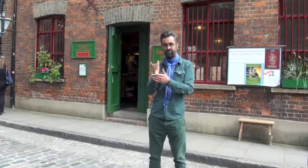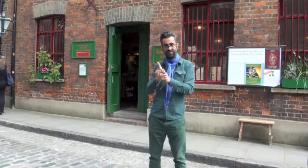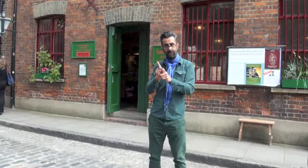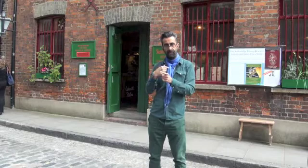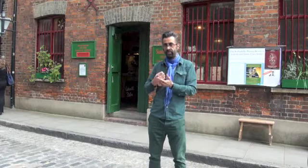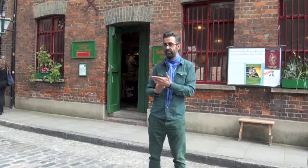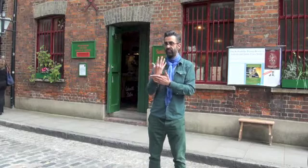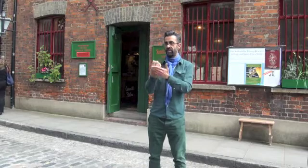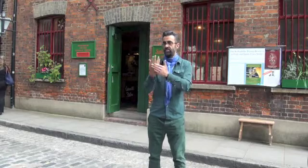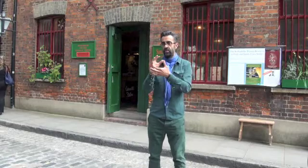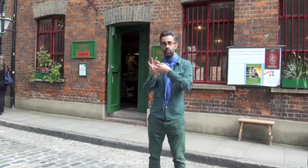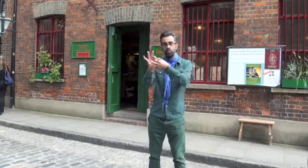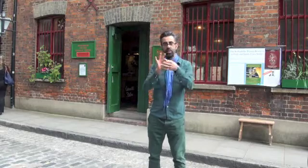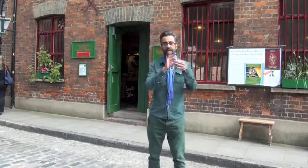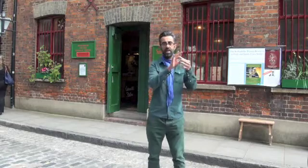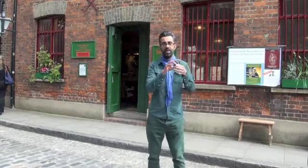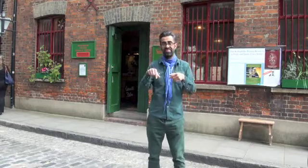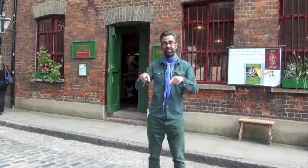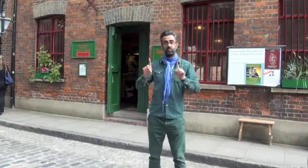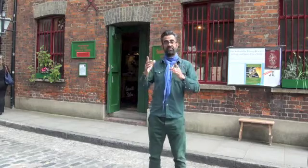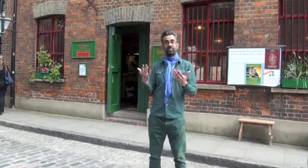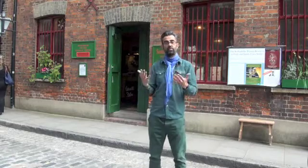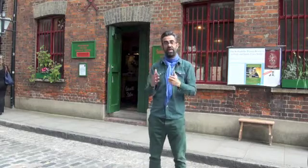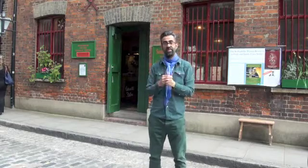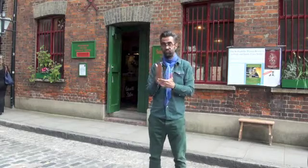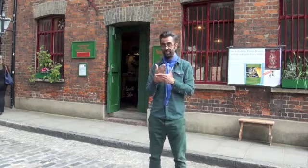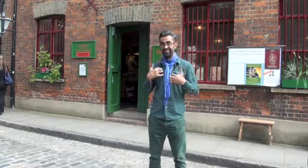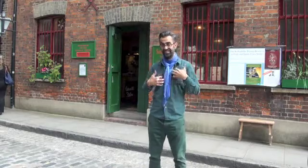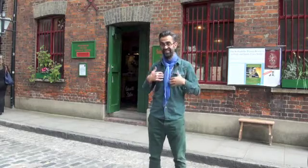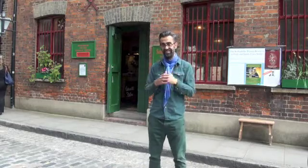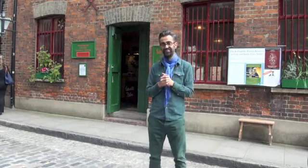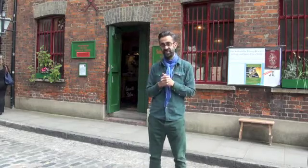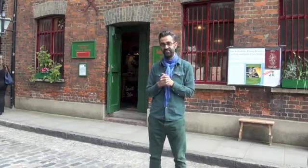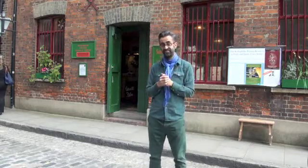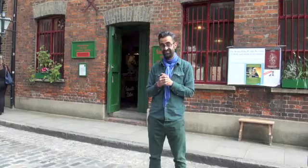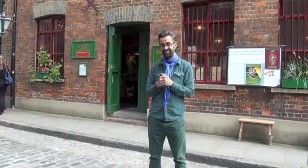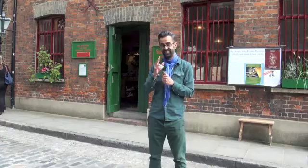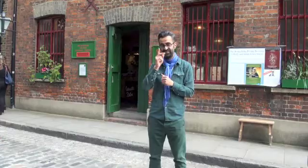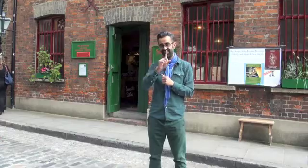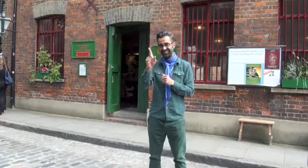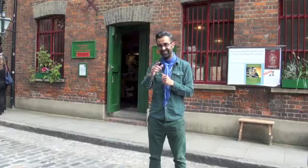future. And that's why CommunicationID have set up today. It should be a great day. I'll see you